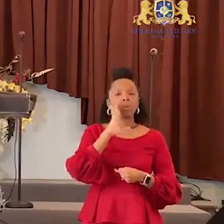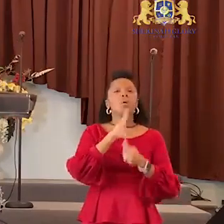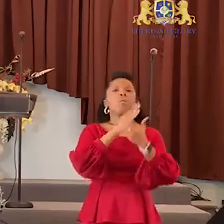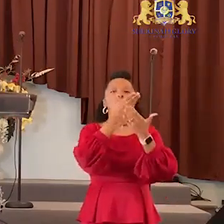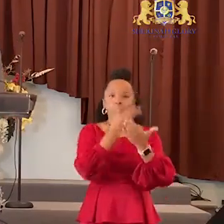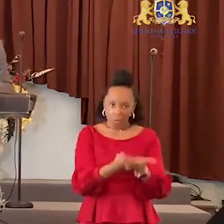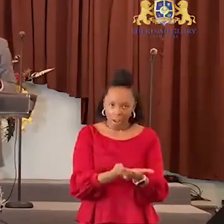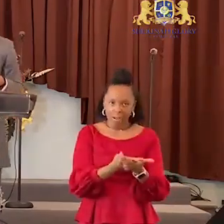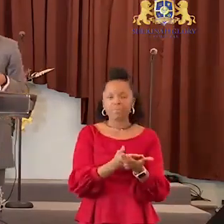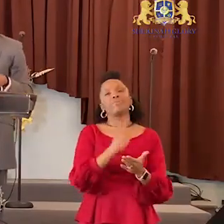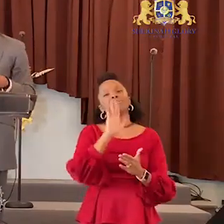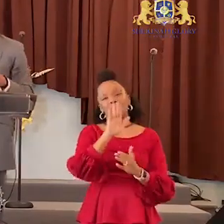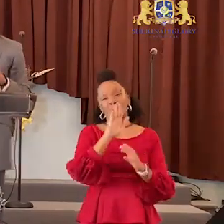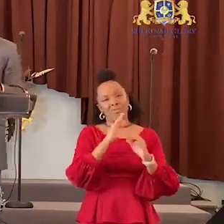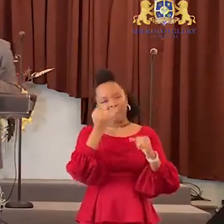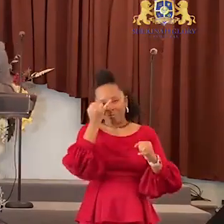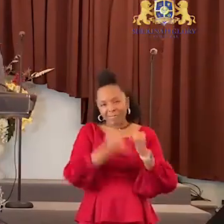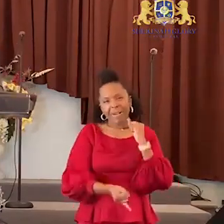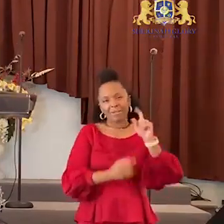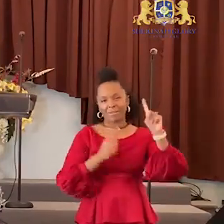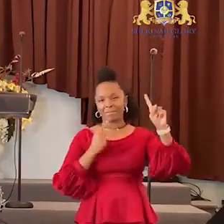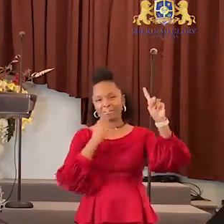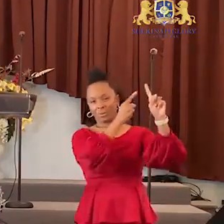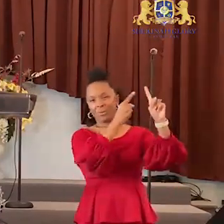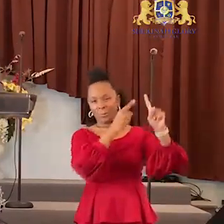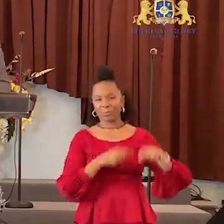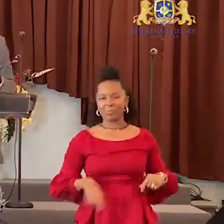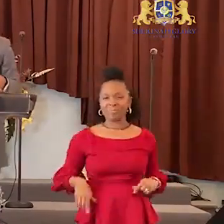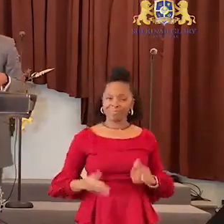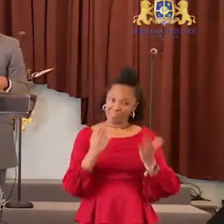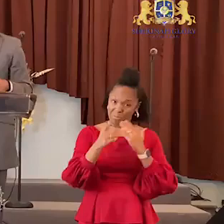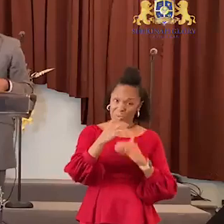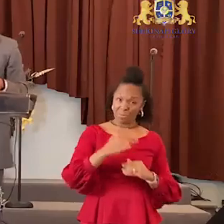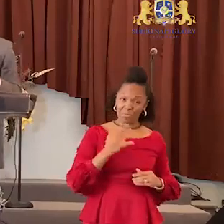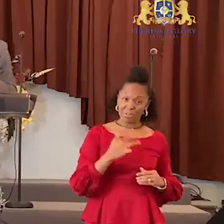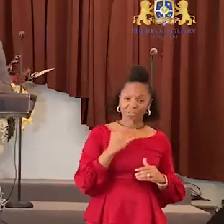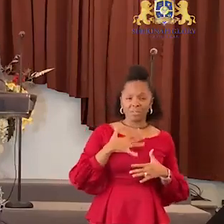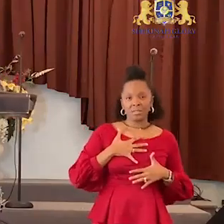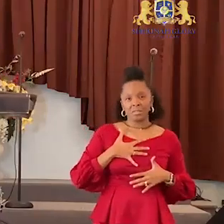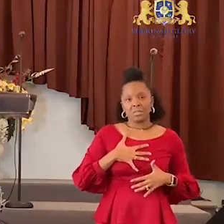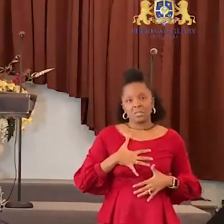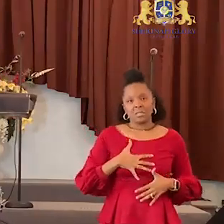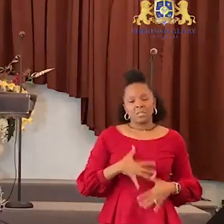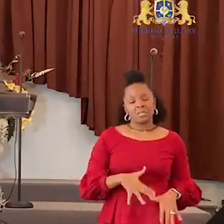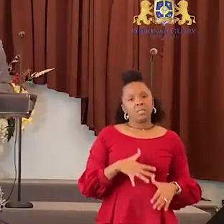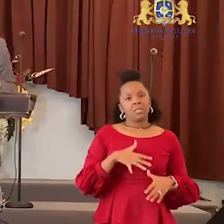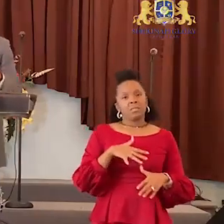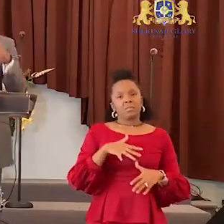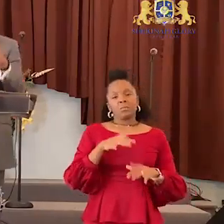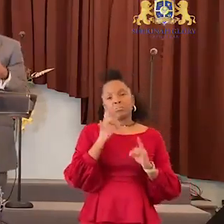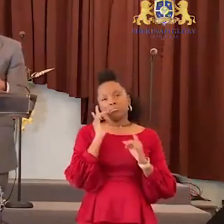somebody that feels sometimes a little discouraged because feel like the road you're tackling, you're traveling on,